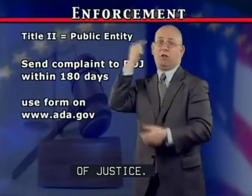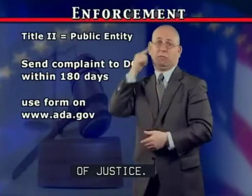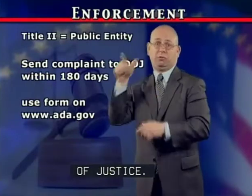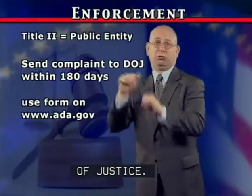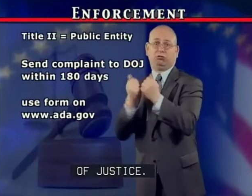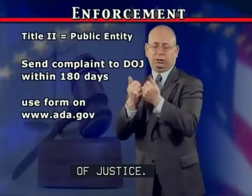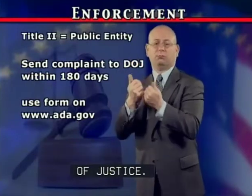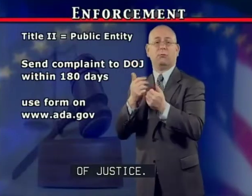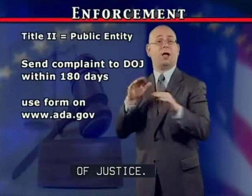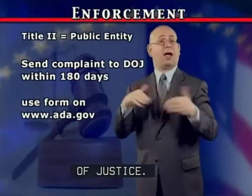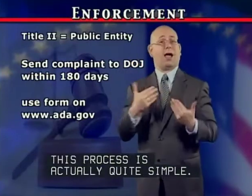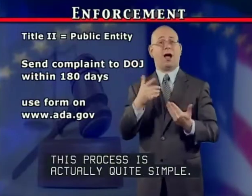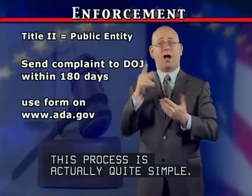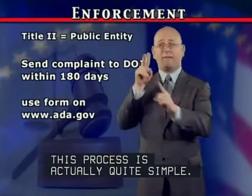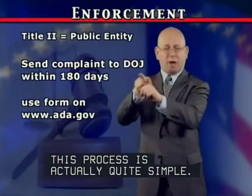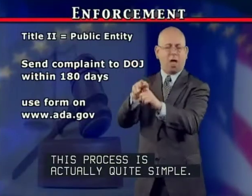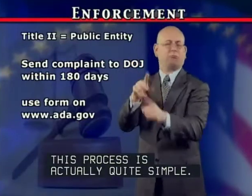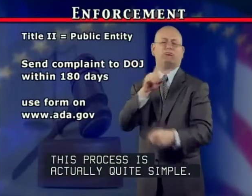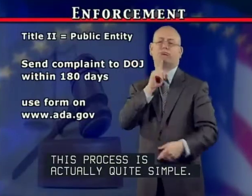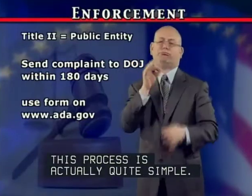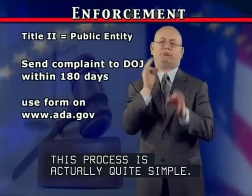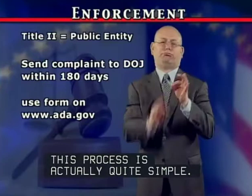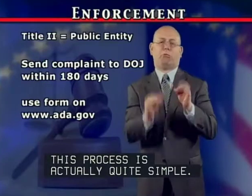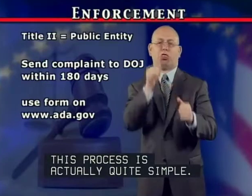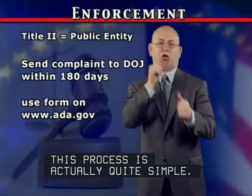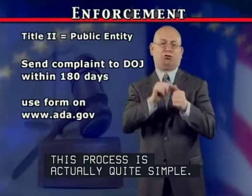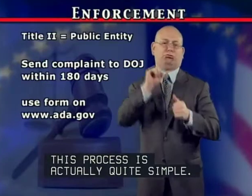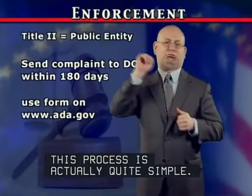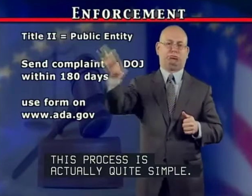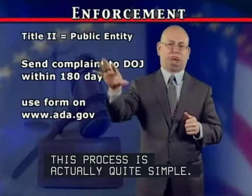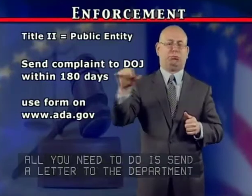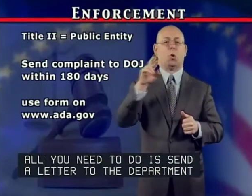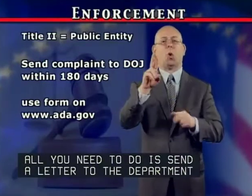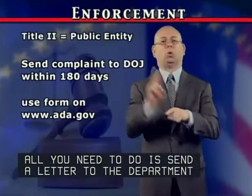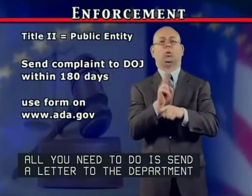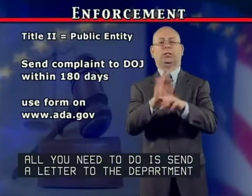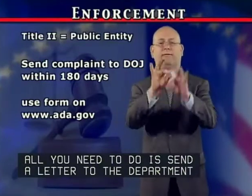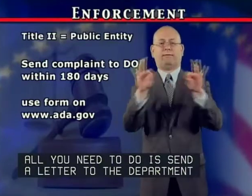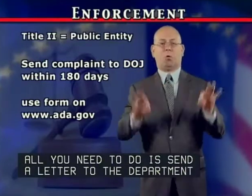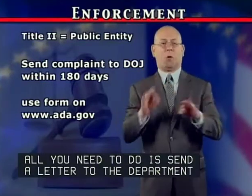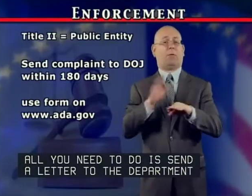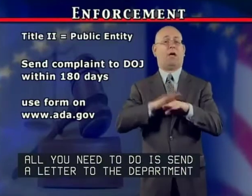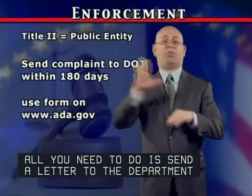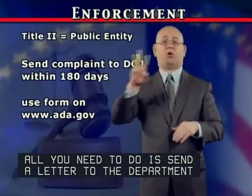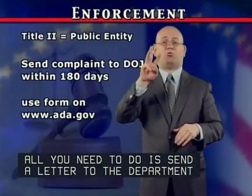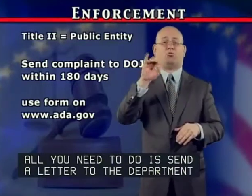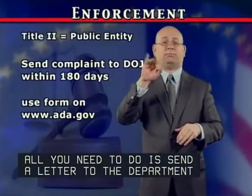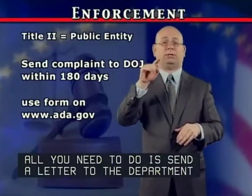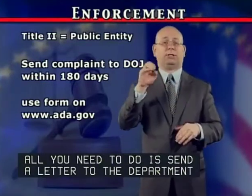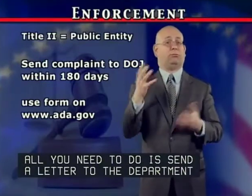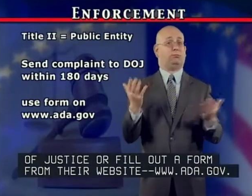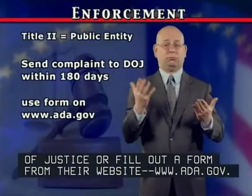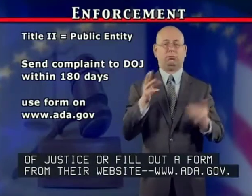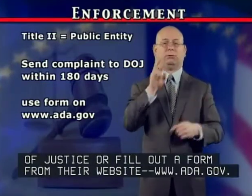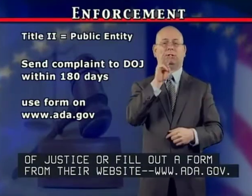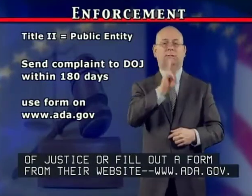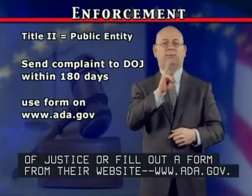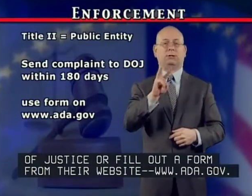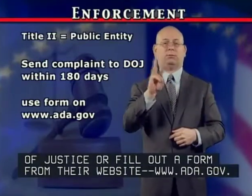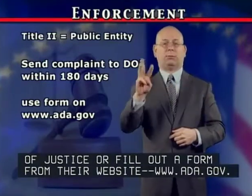Justice. This process is actually quite simple. All you need to do is send a letter to the Department of Justice